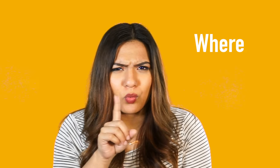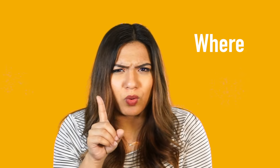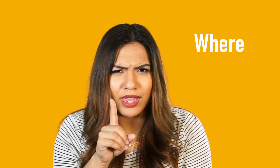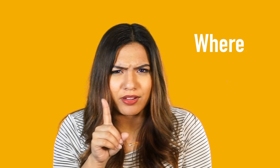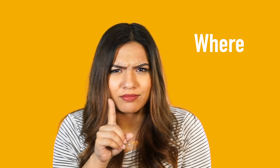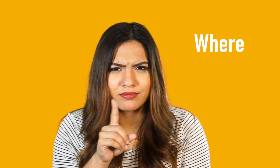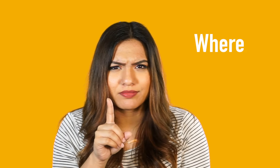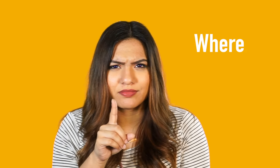where?